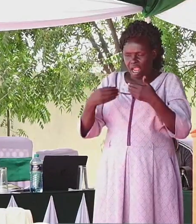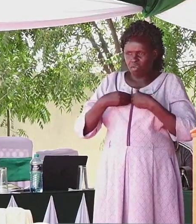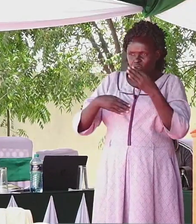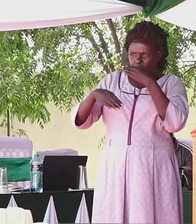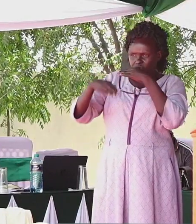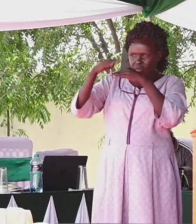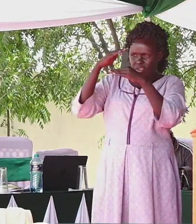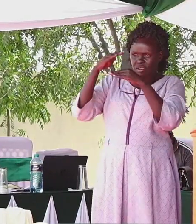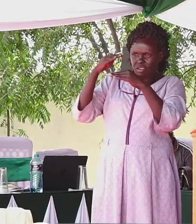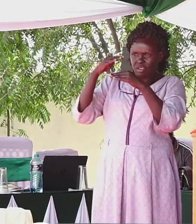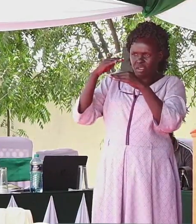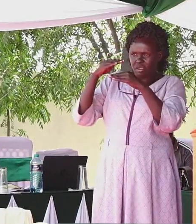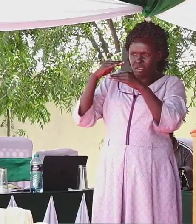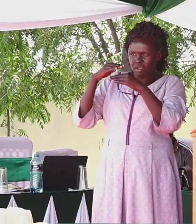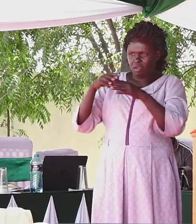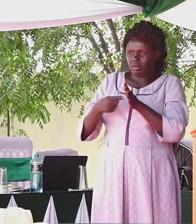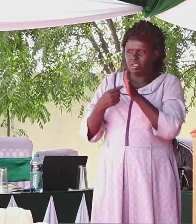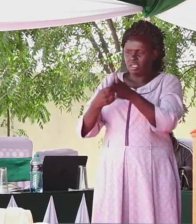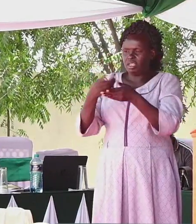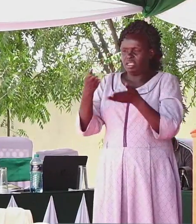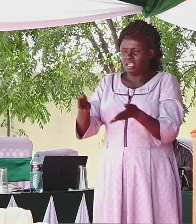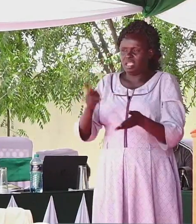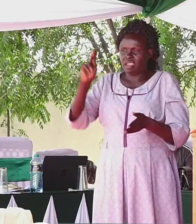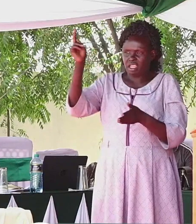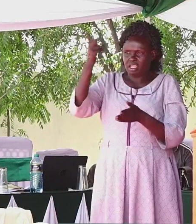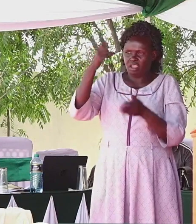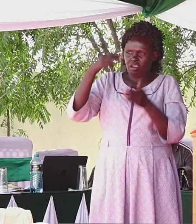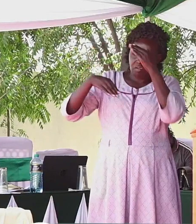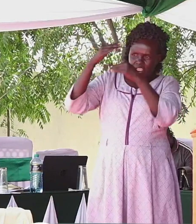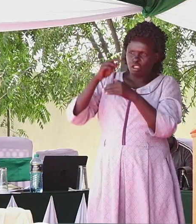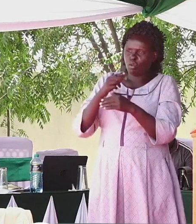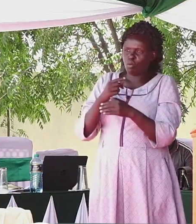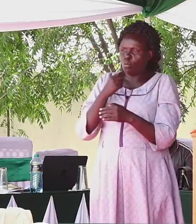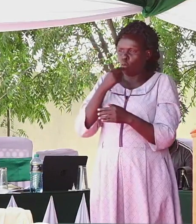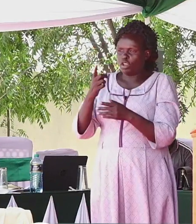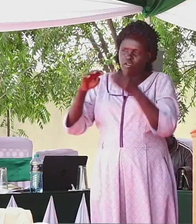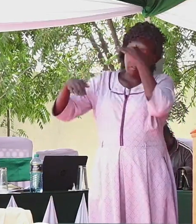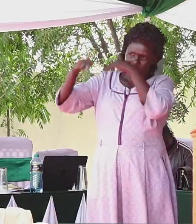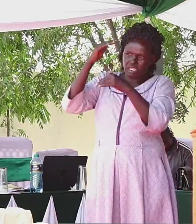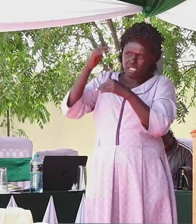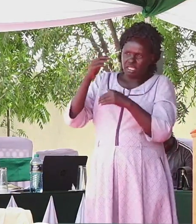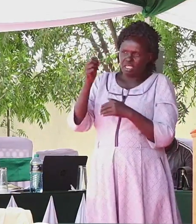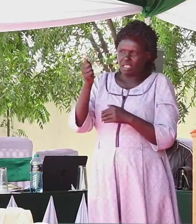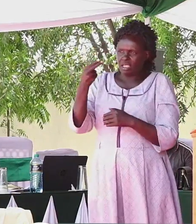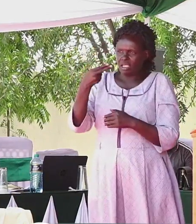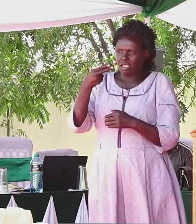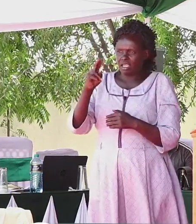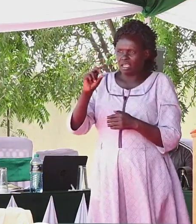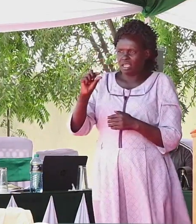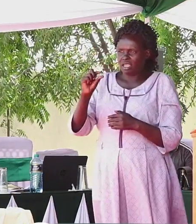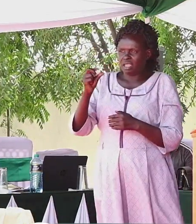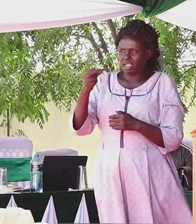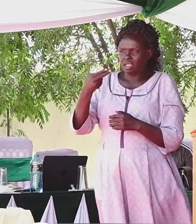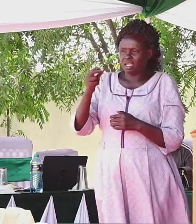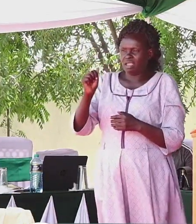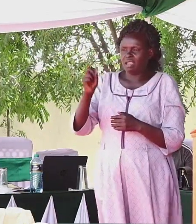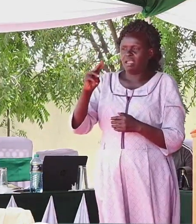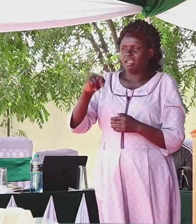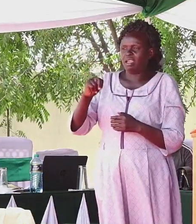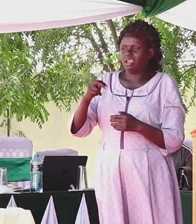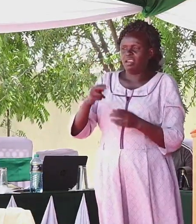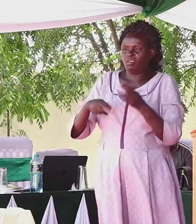universities presented here: Kenyatta University, Moi University, the Aga Khan University, Daystar